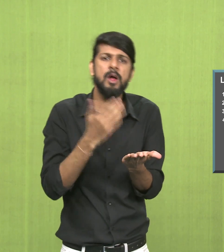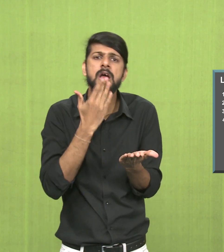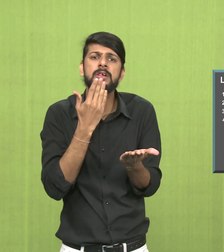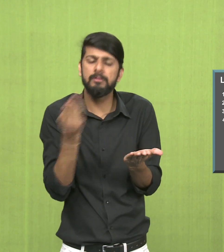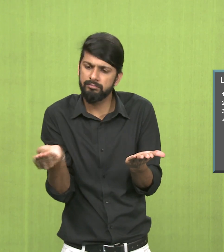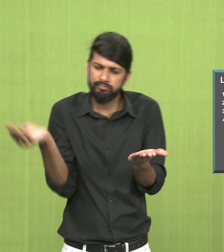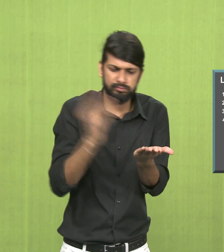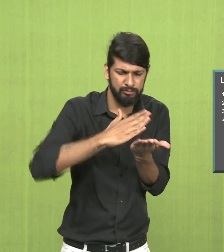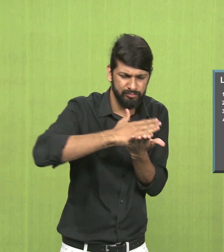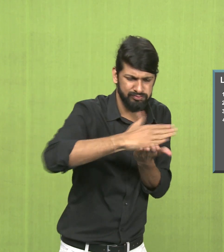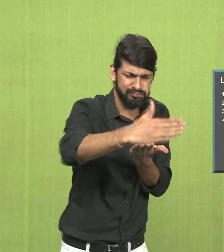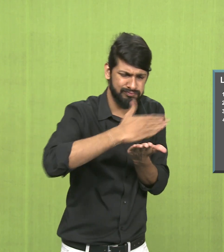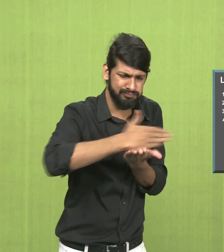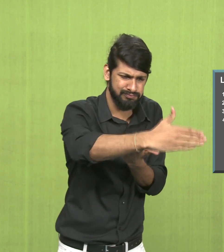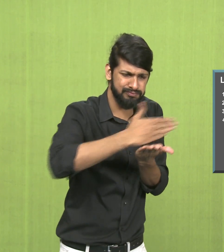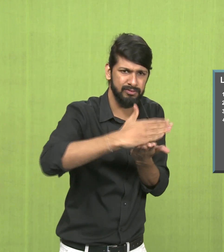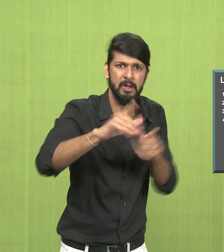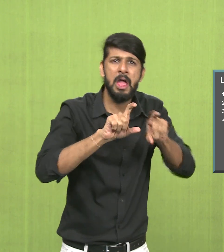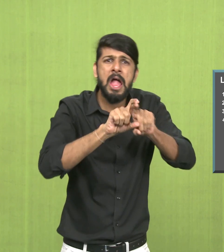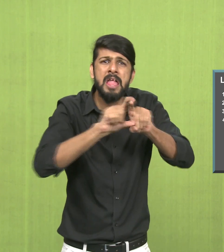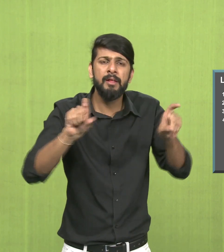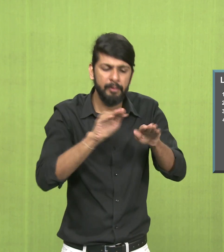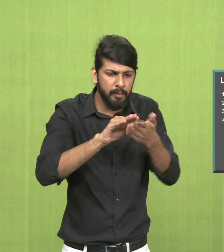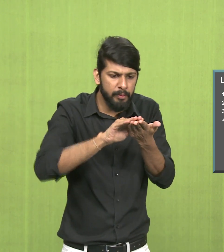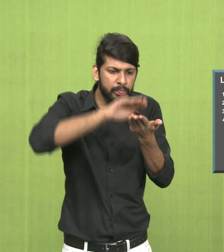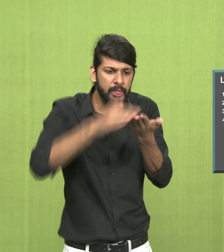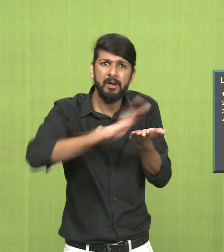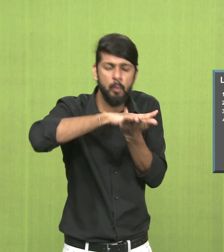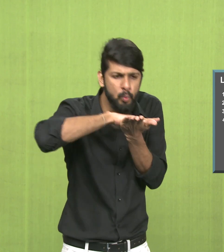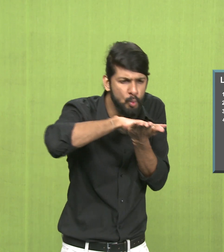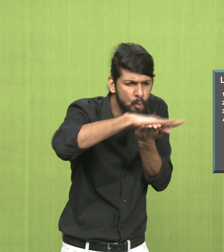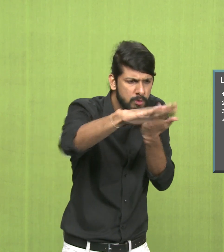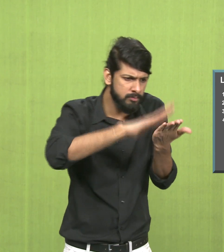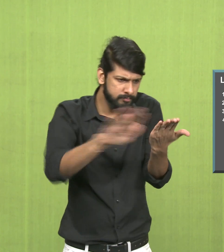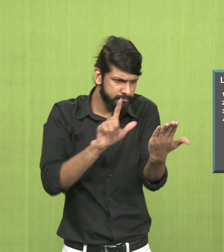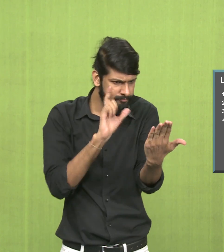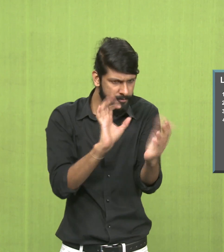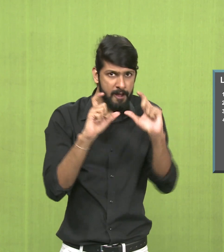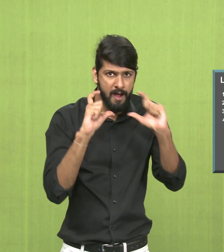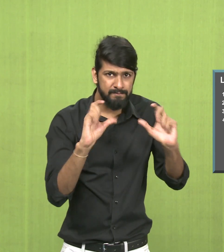So, when the design is ready, the print, before the